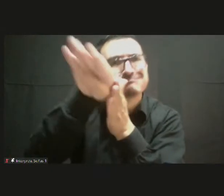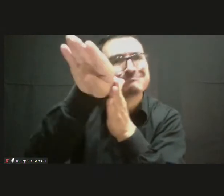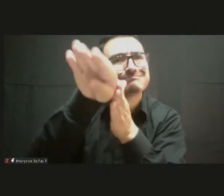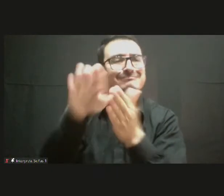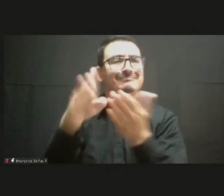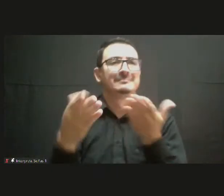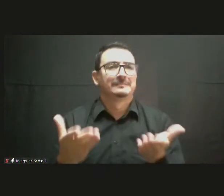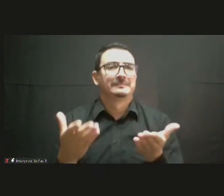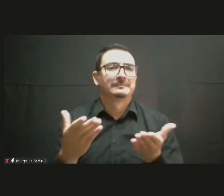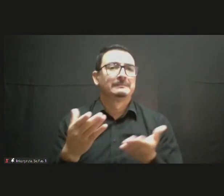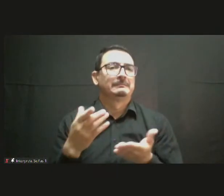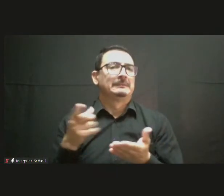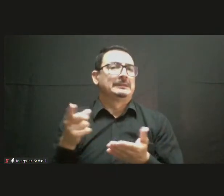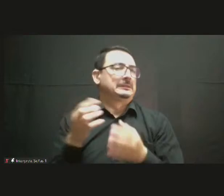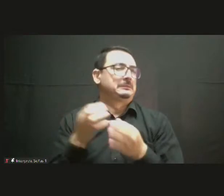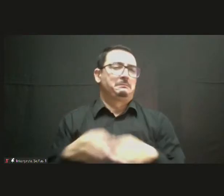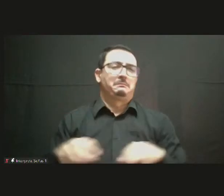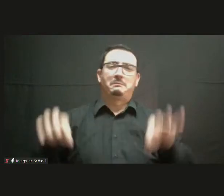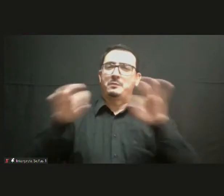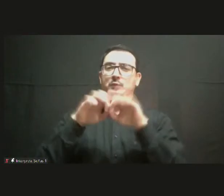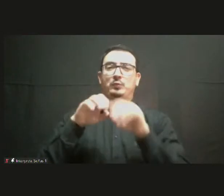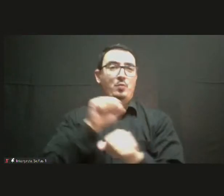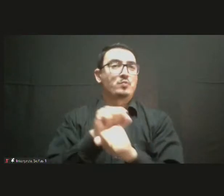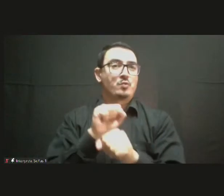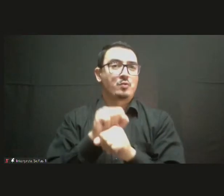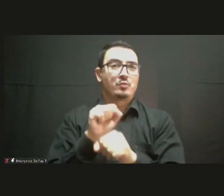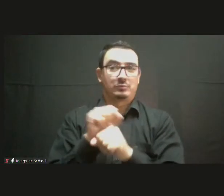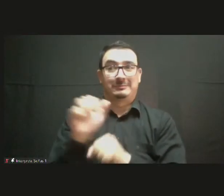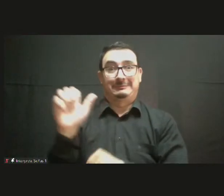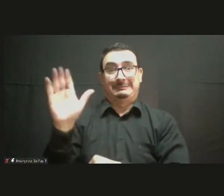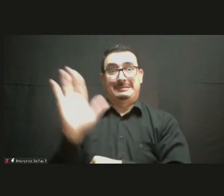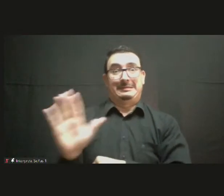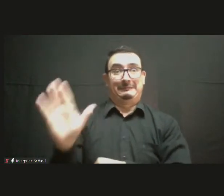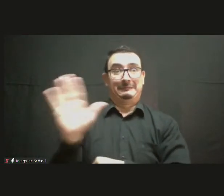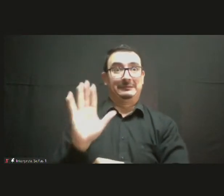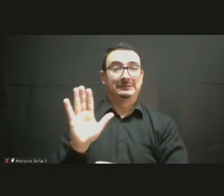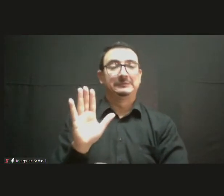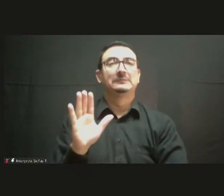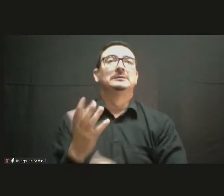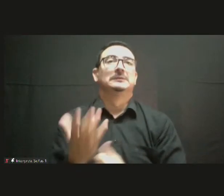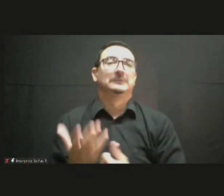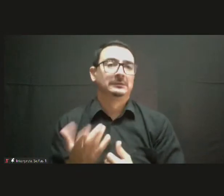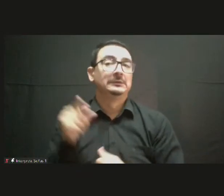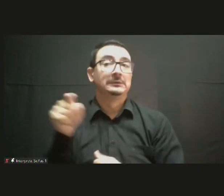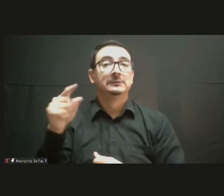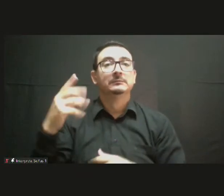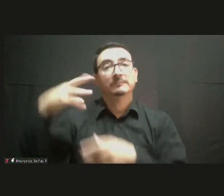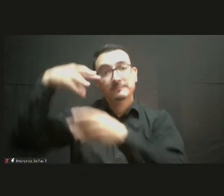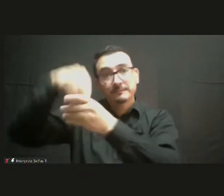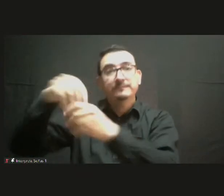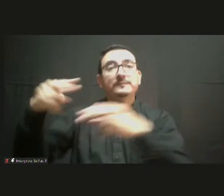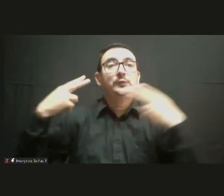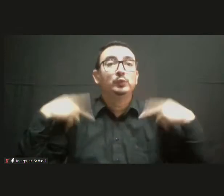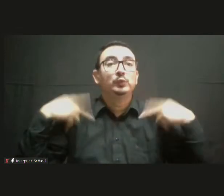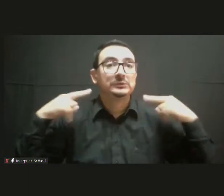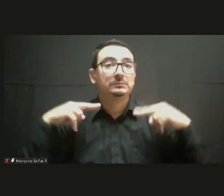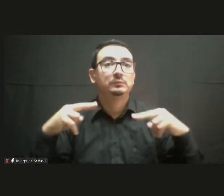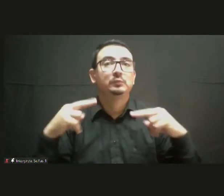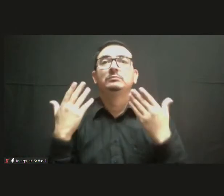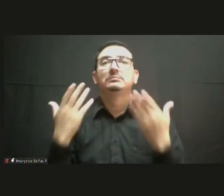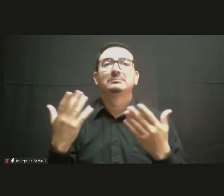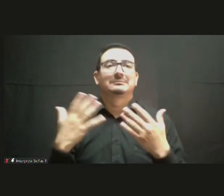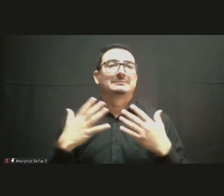Regional tourism and health organizations, the Caribbean Tourism Organization based in